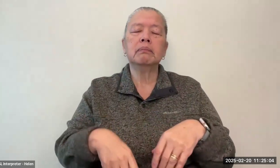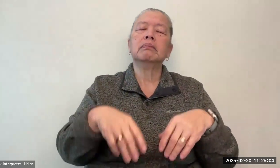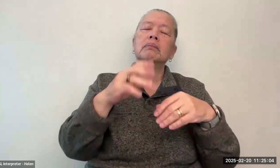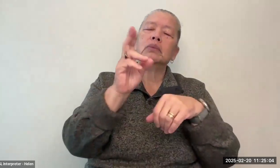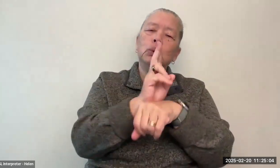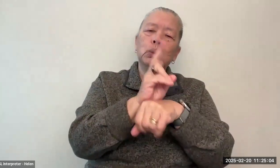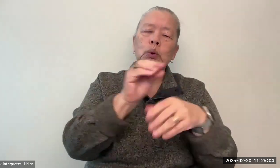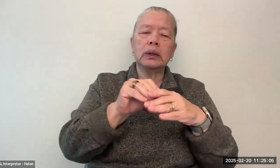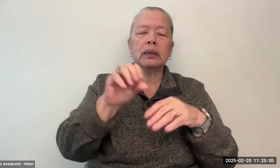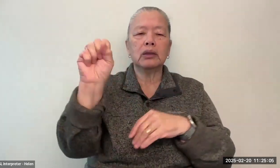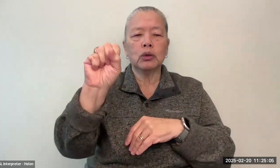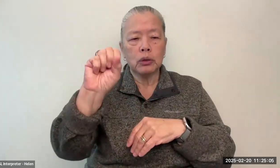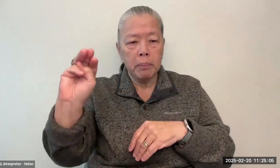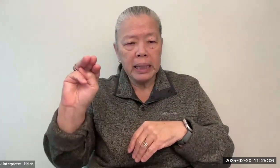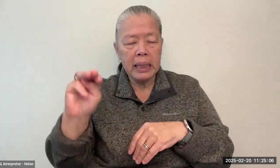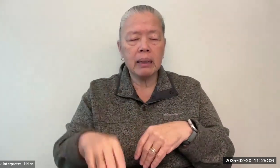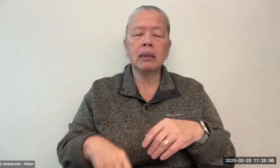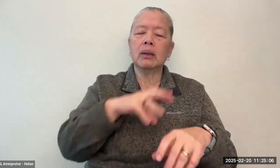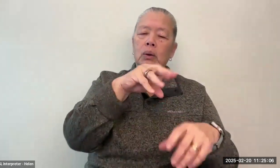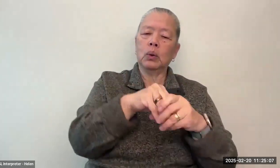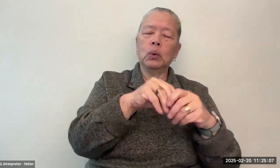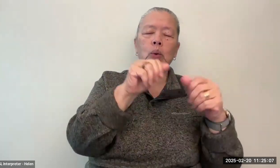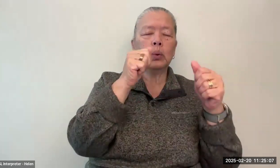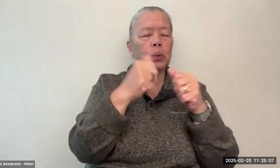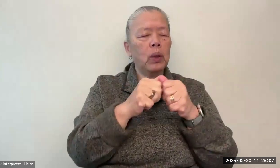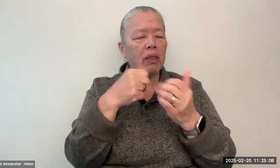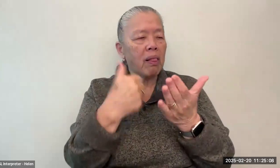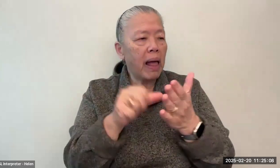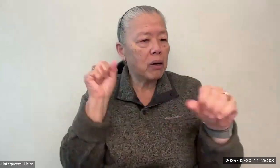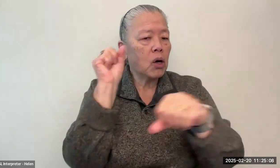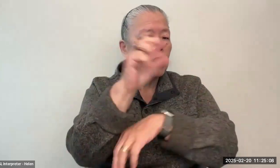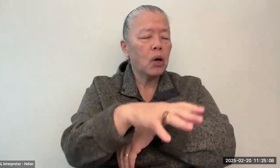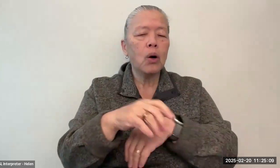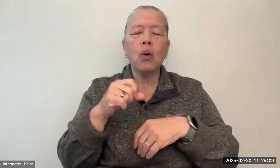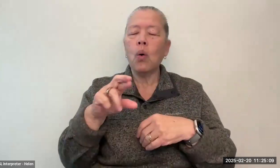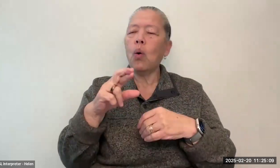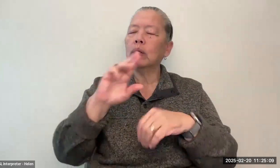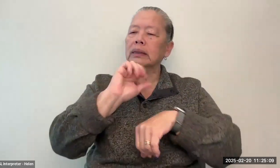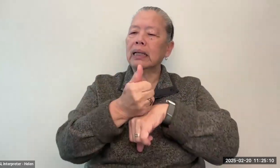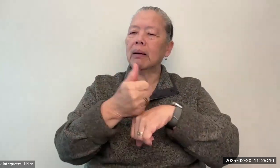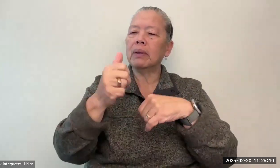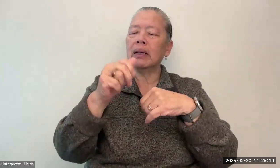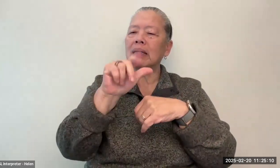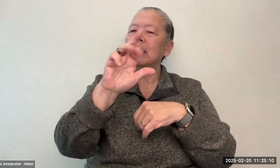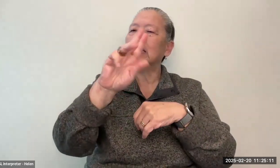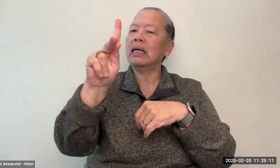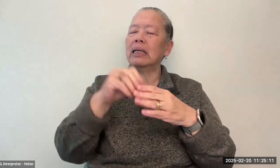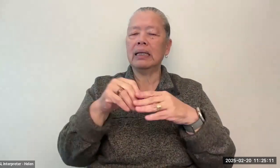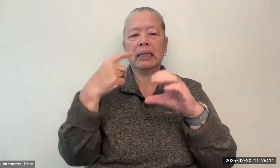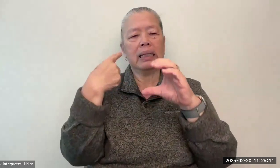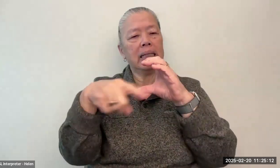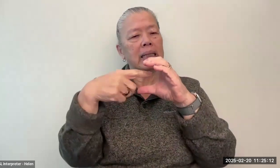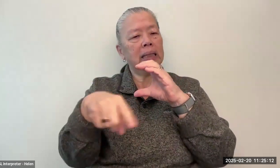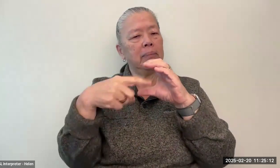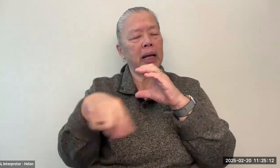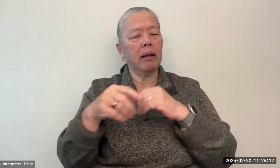an e-newsletter, to include in a presentation, or to link to in an email correspondence with your voting delegates. As with